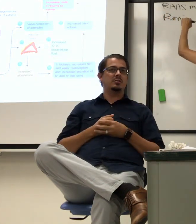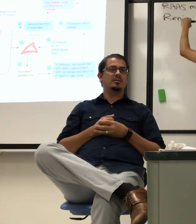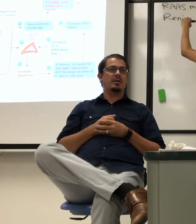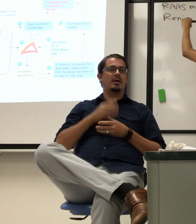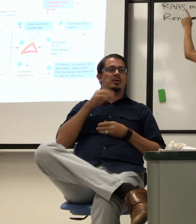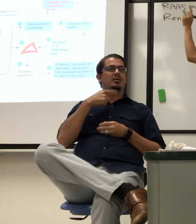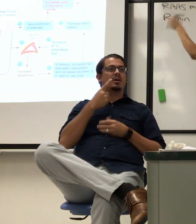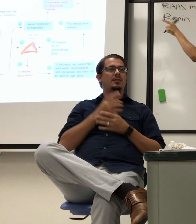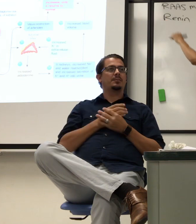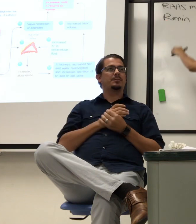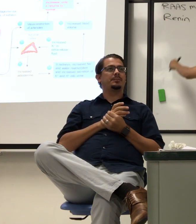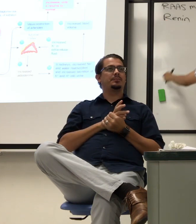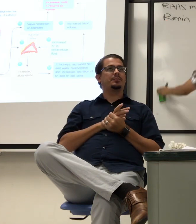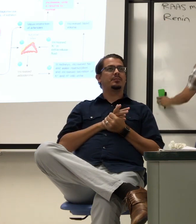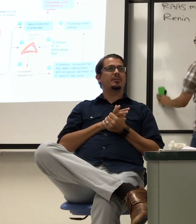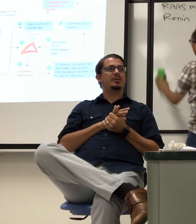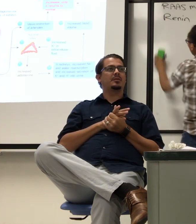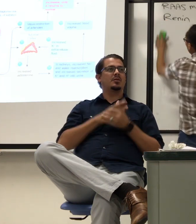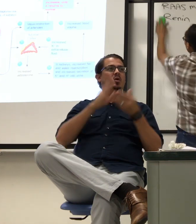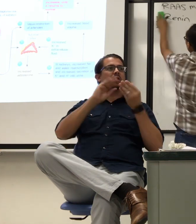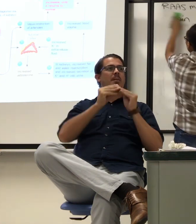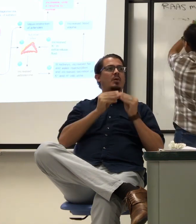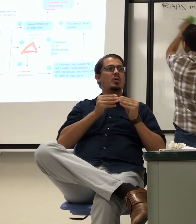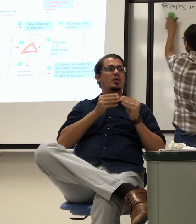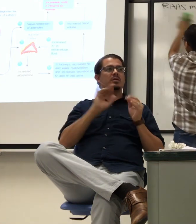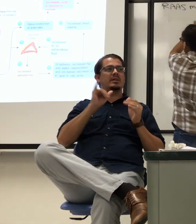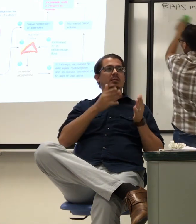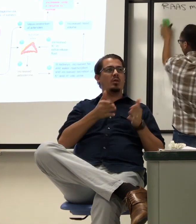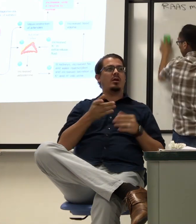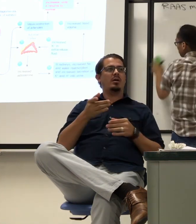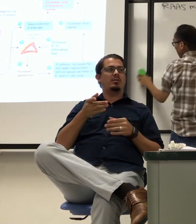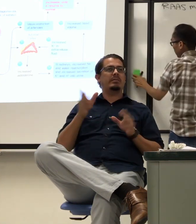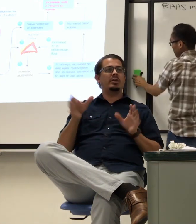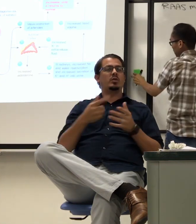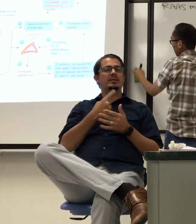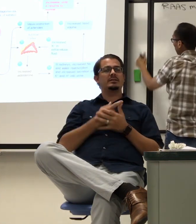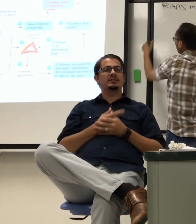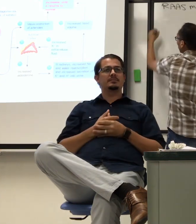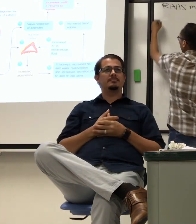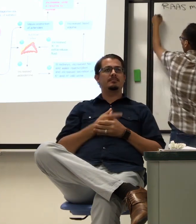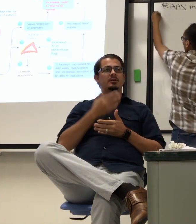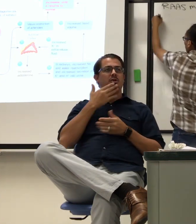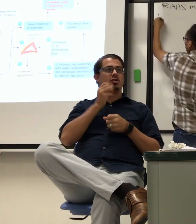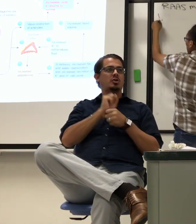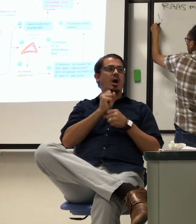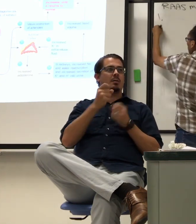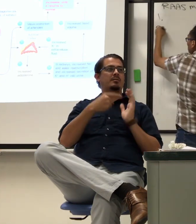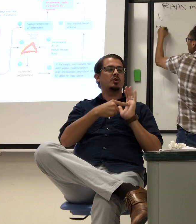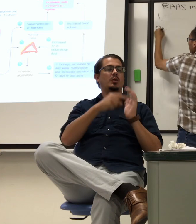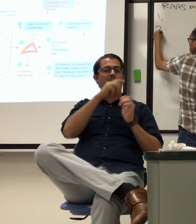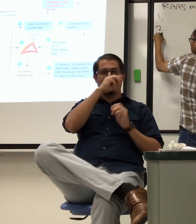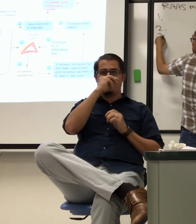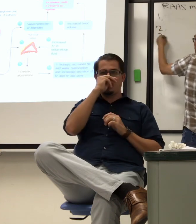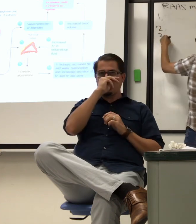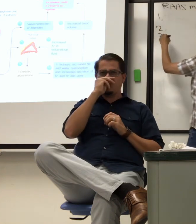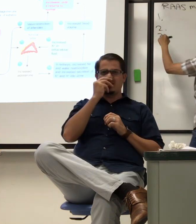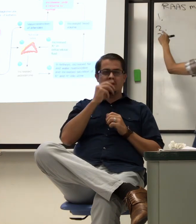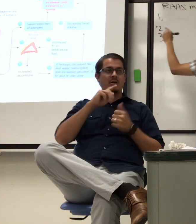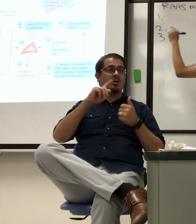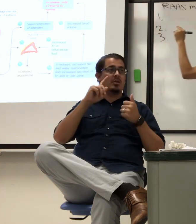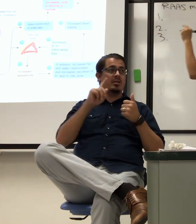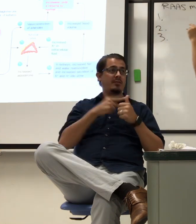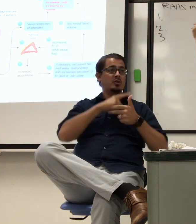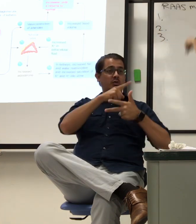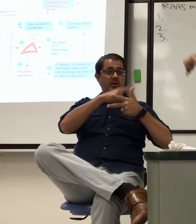you this much. Okay, let's number the way they do. I think they do a very good job of presenting it. You got the first three steps